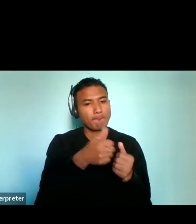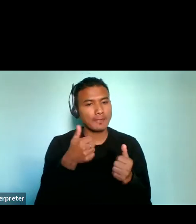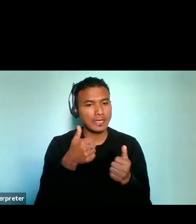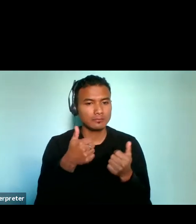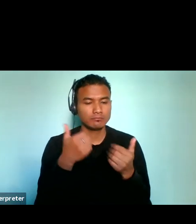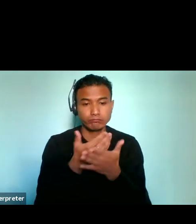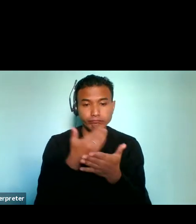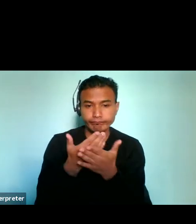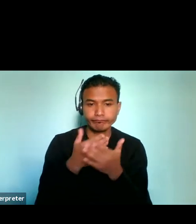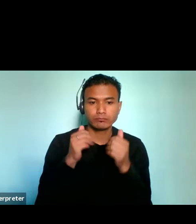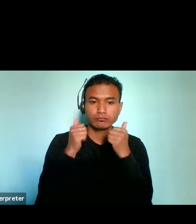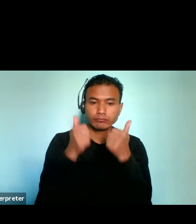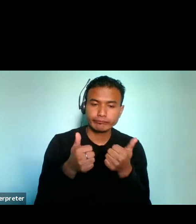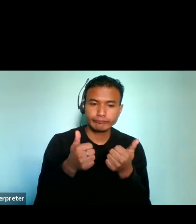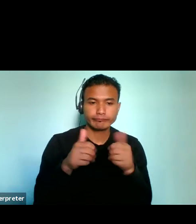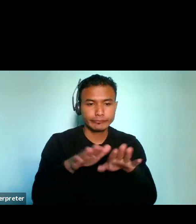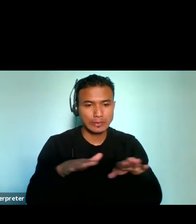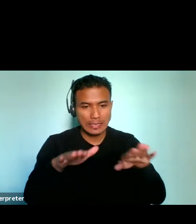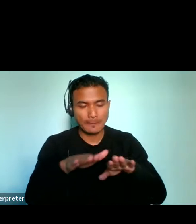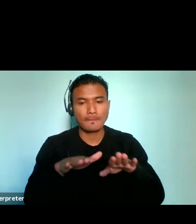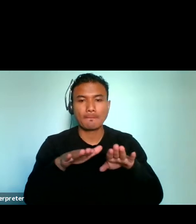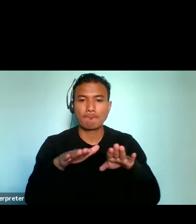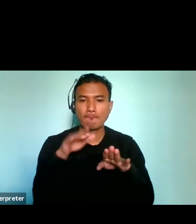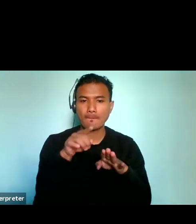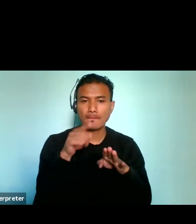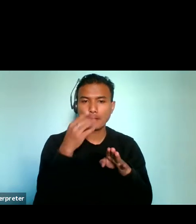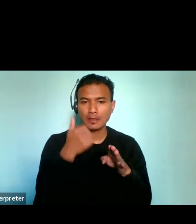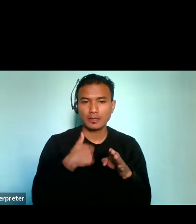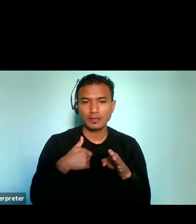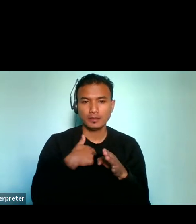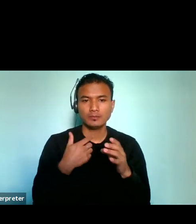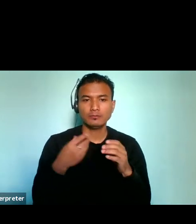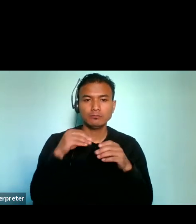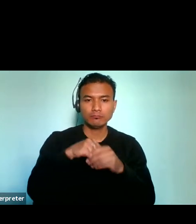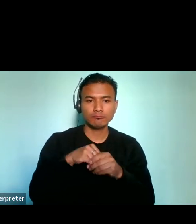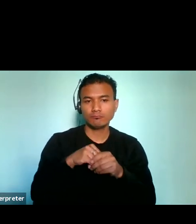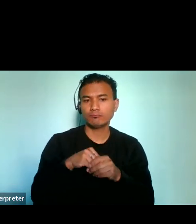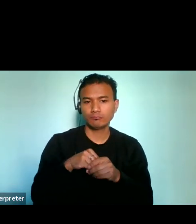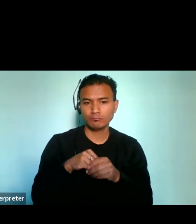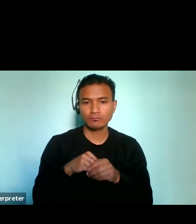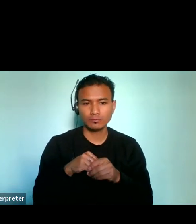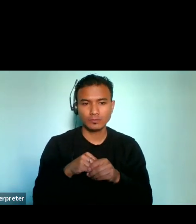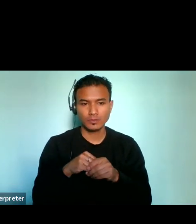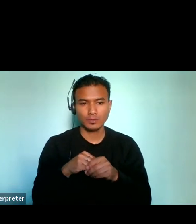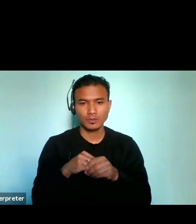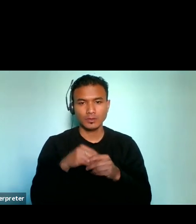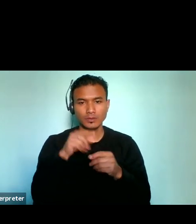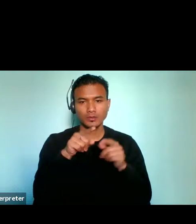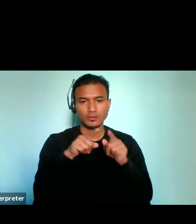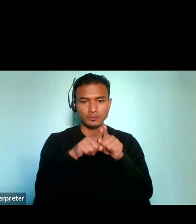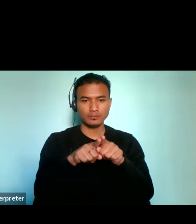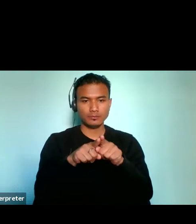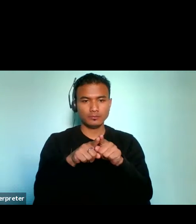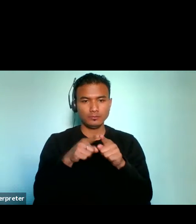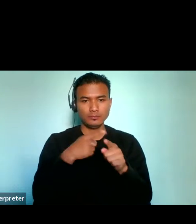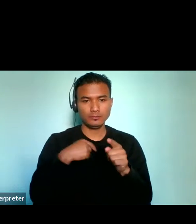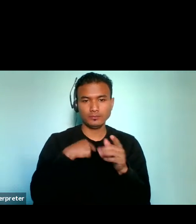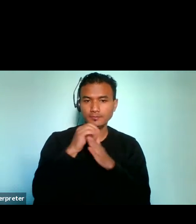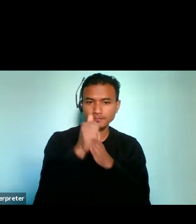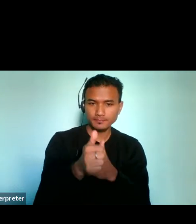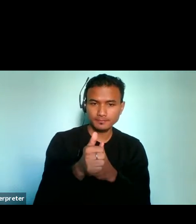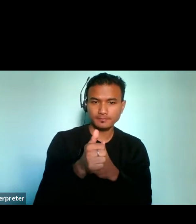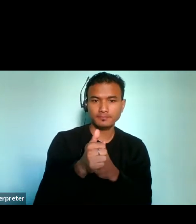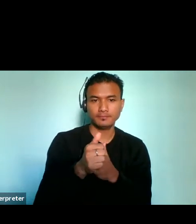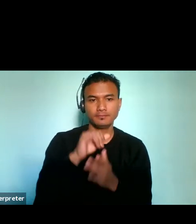on the ground. And I think that is really remarkable. And perhaps without the leadership of this ILC who have